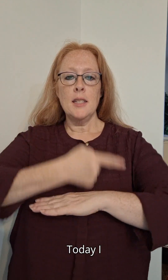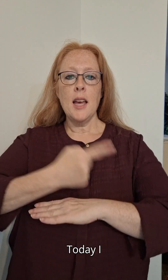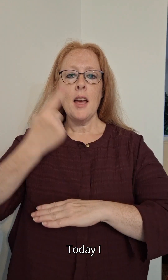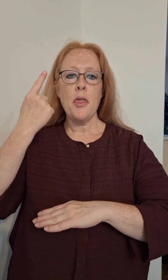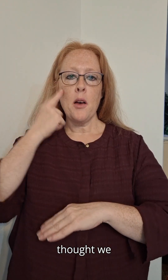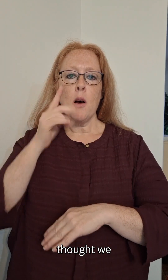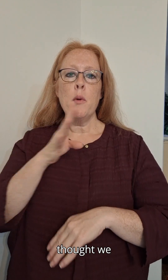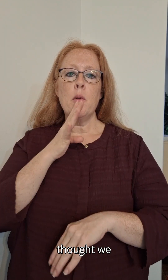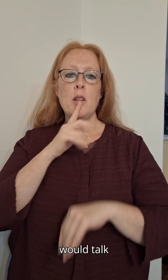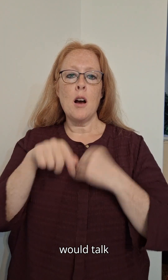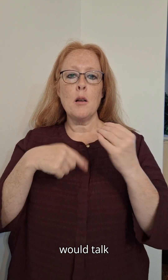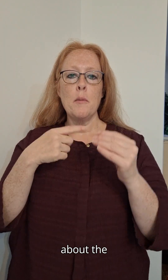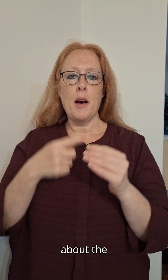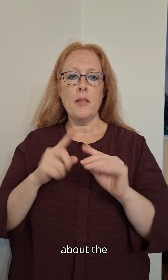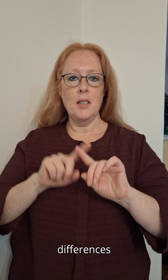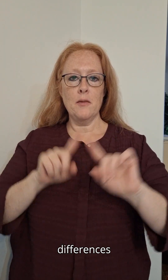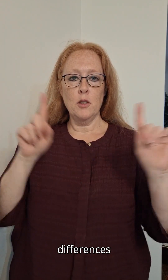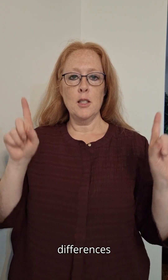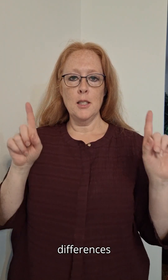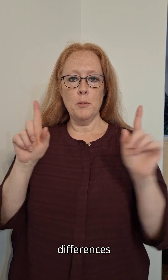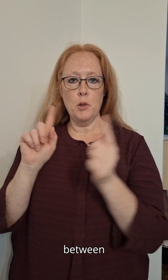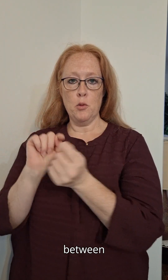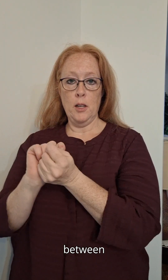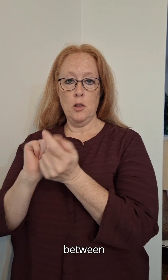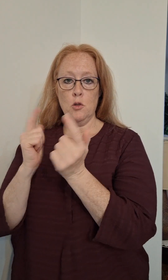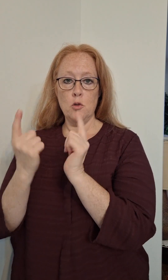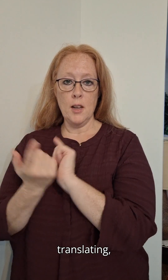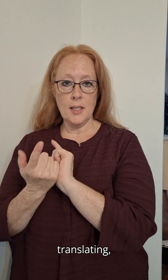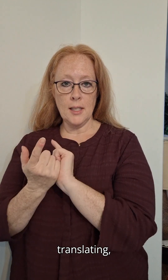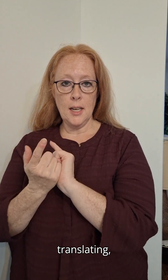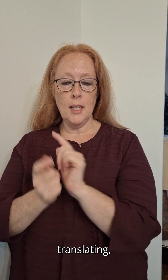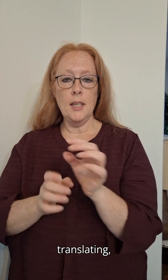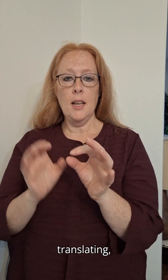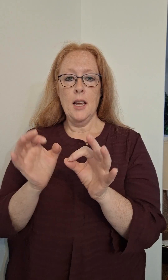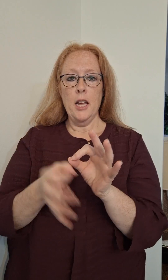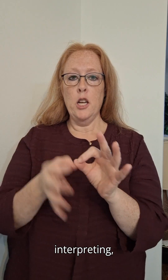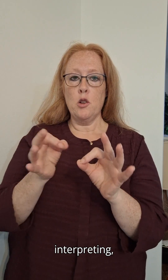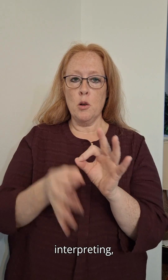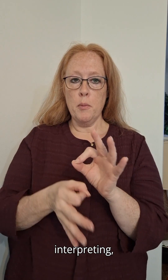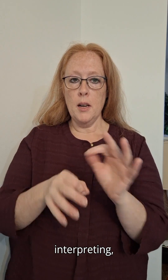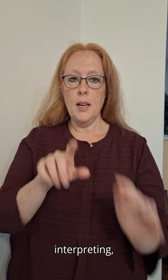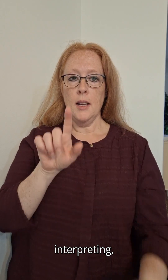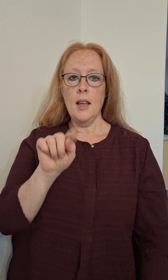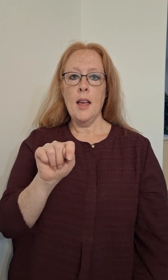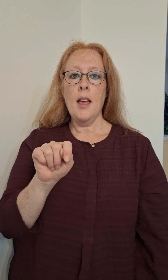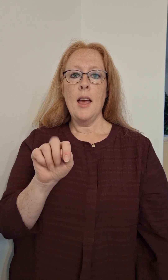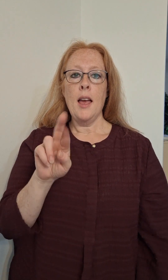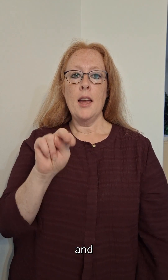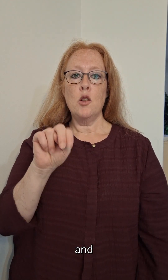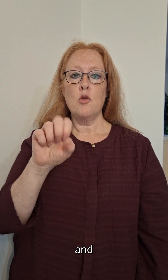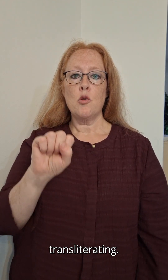Today I thought we would talk about the differences between translating, interpreting, and